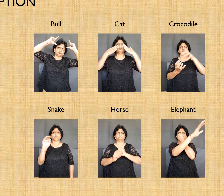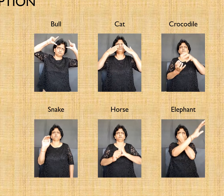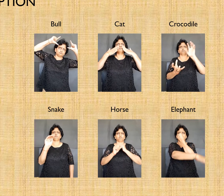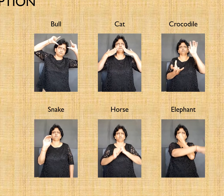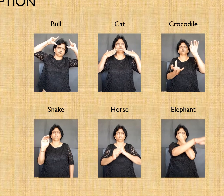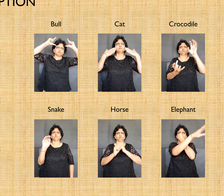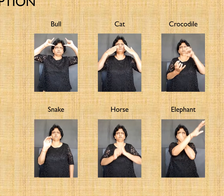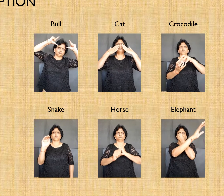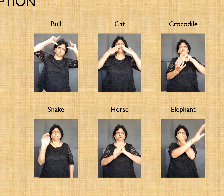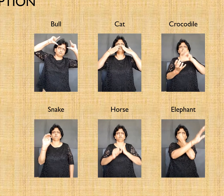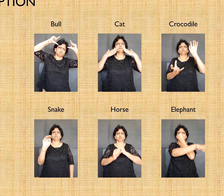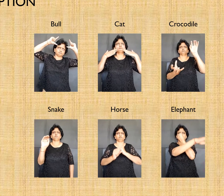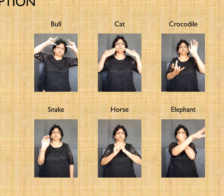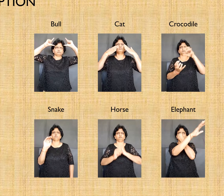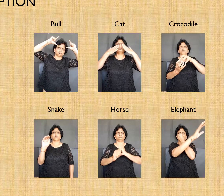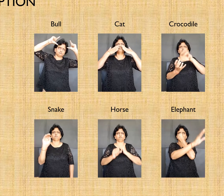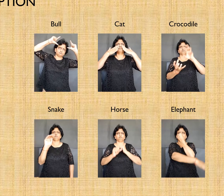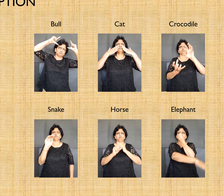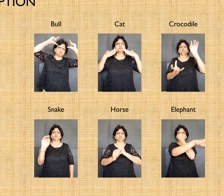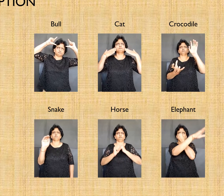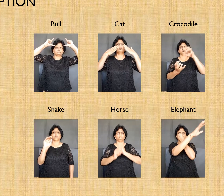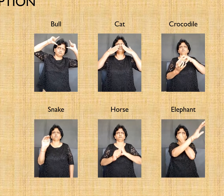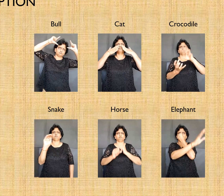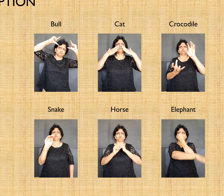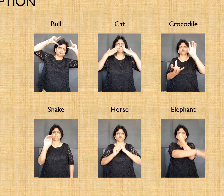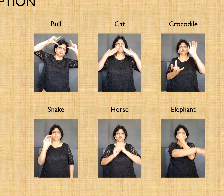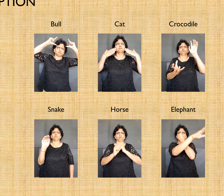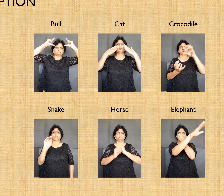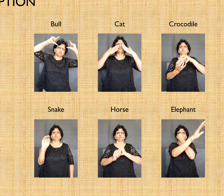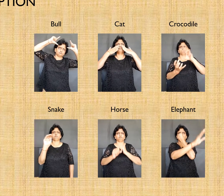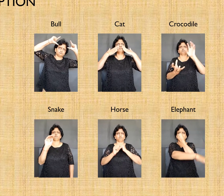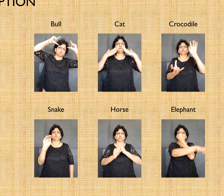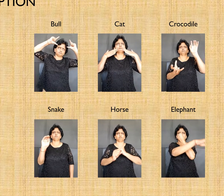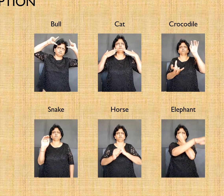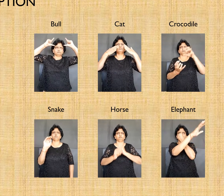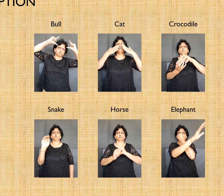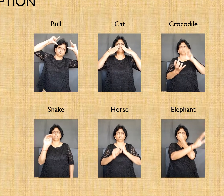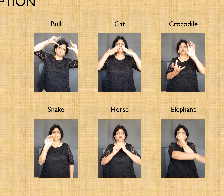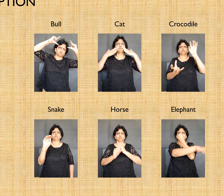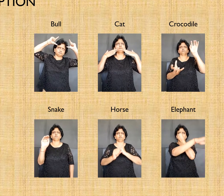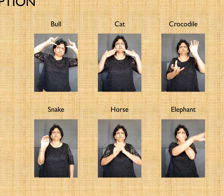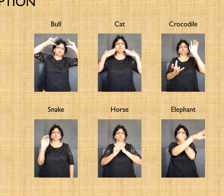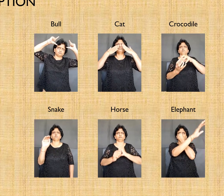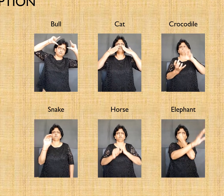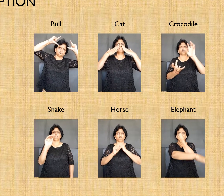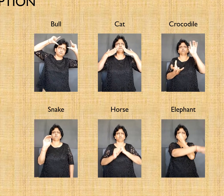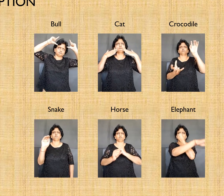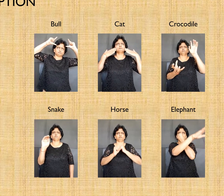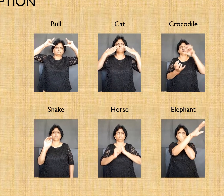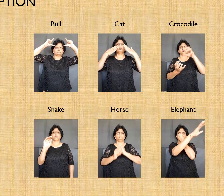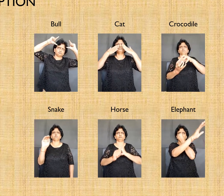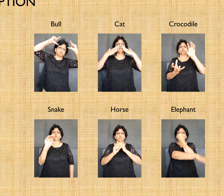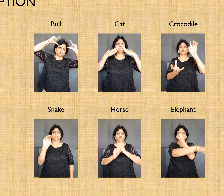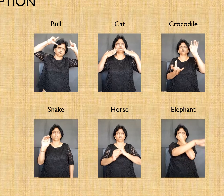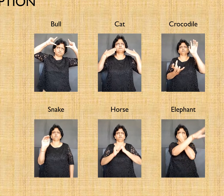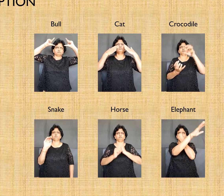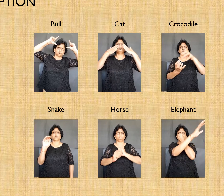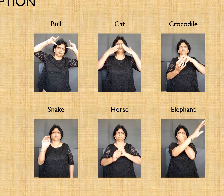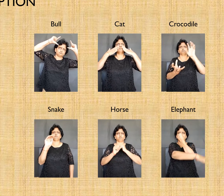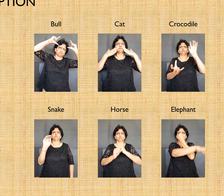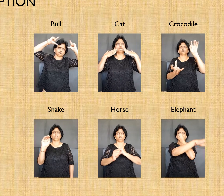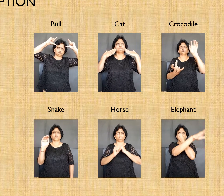was videotaped using a mobile phone camera while imposing restrictions on clothing and video background.